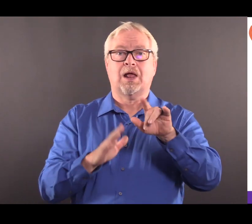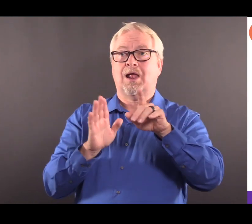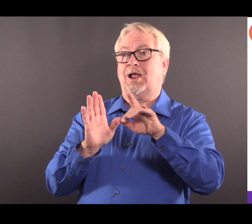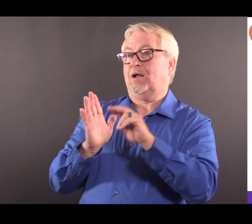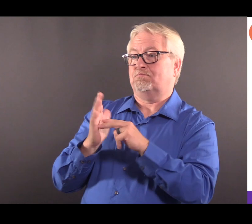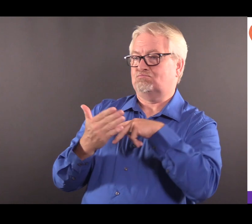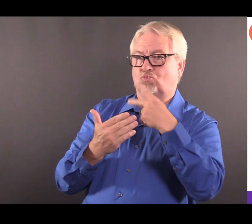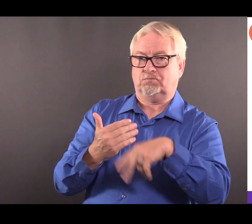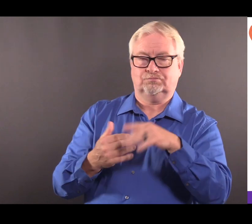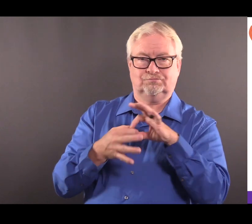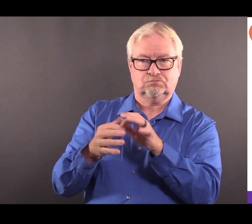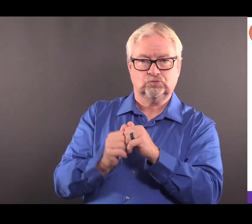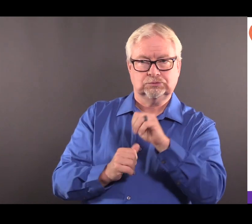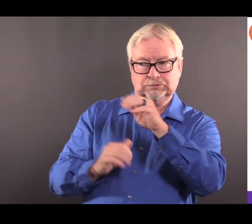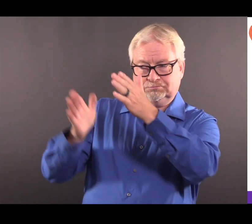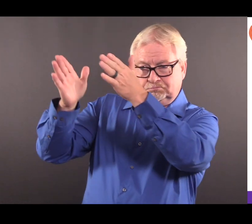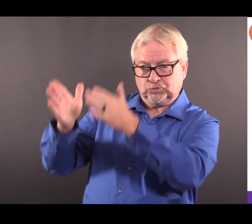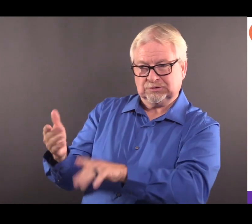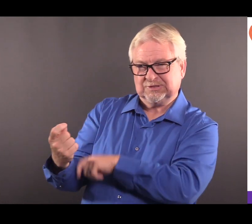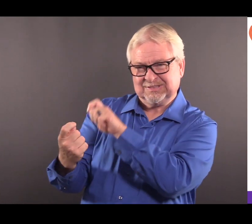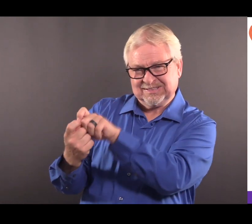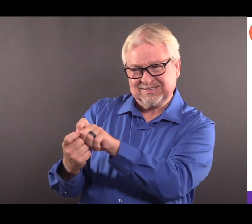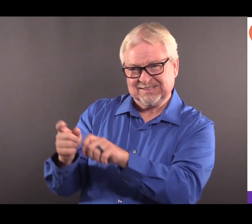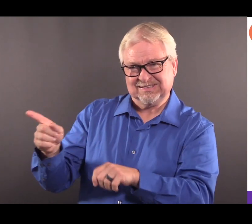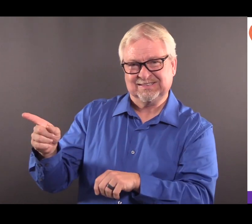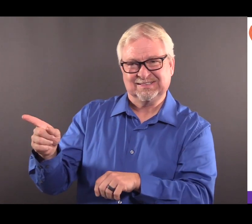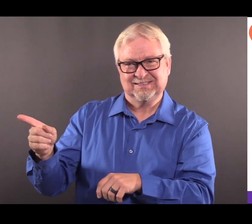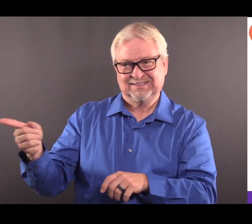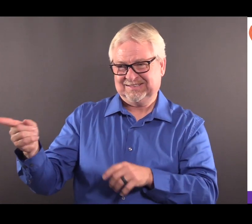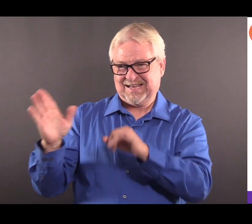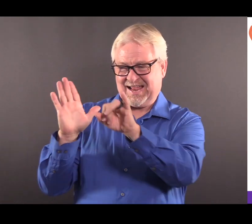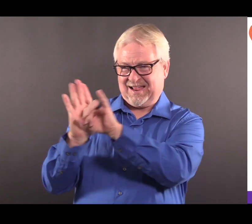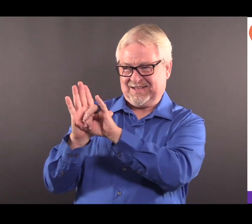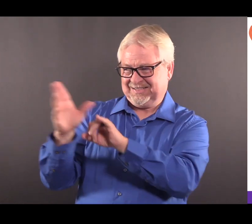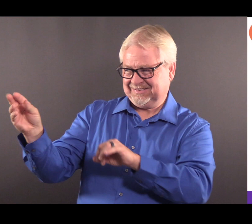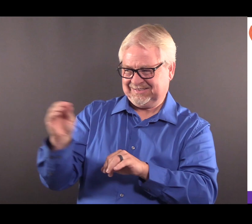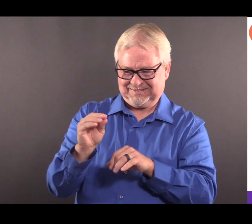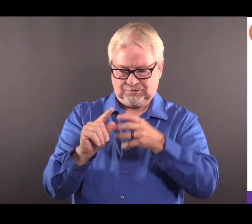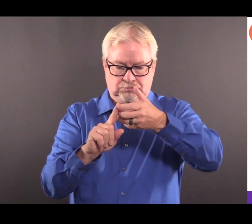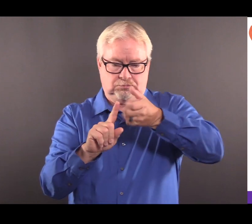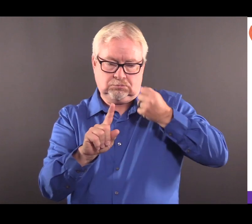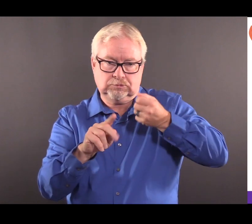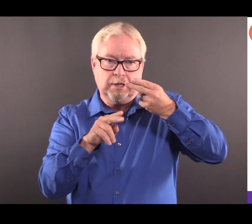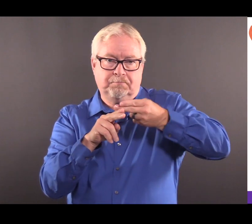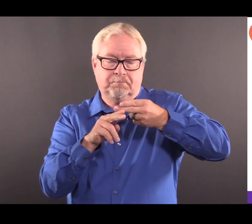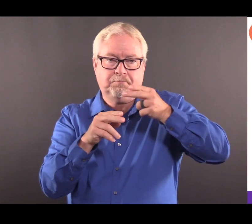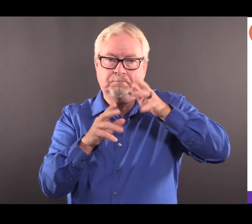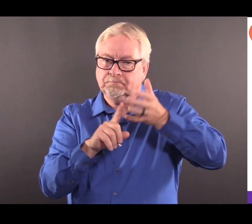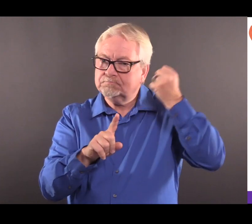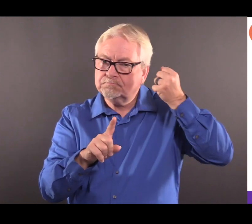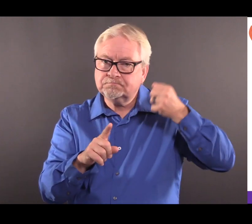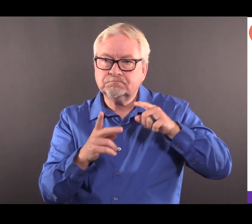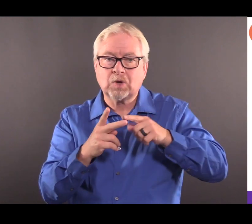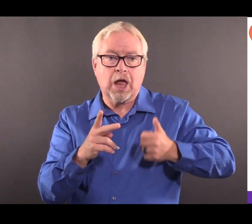De-identified data is program participant level data about a specific person that has been stripped